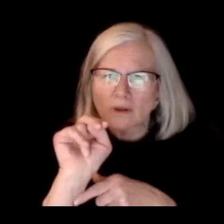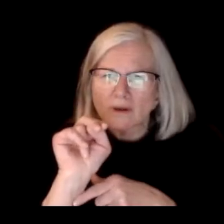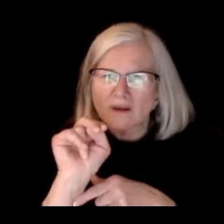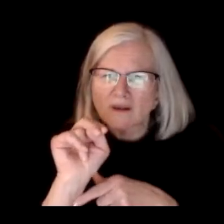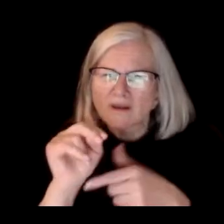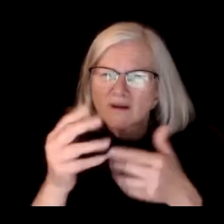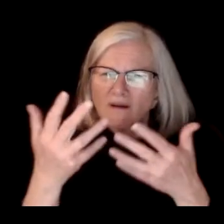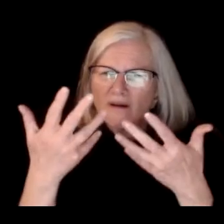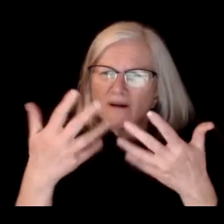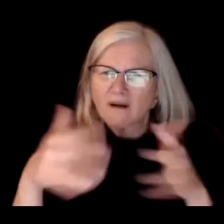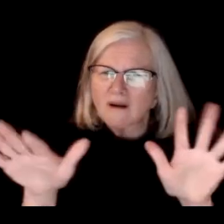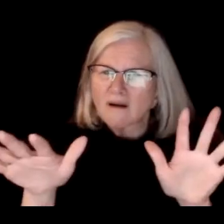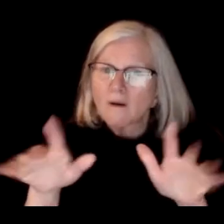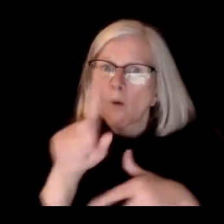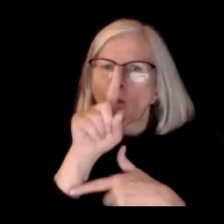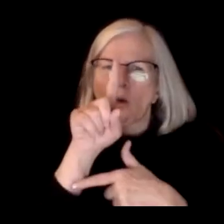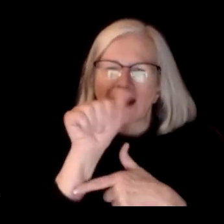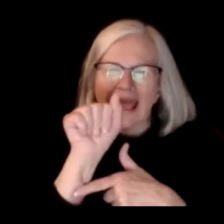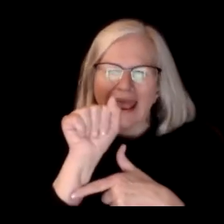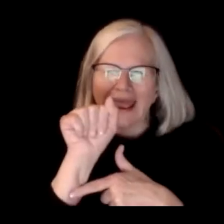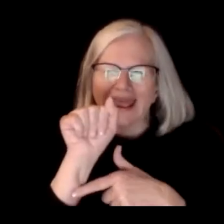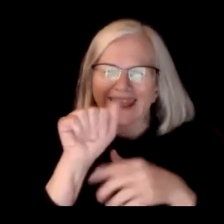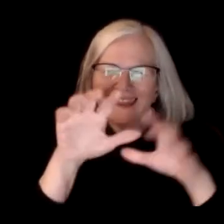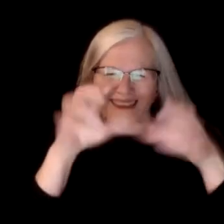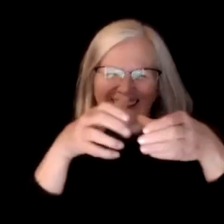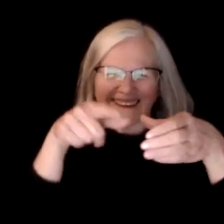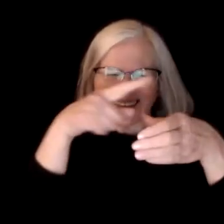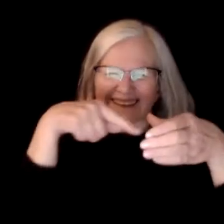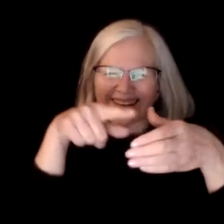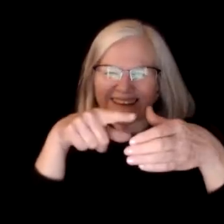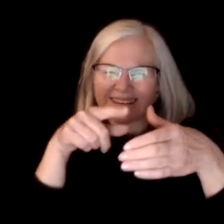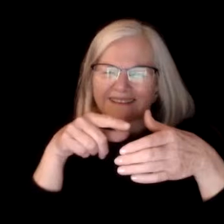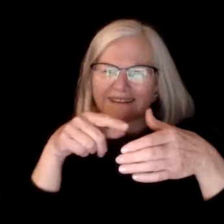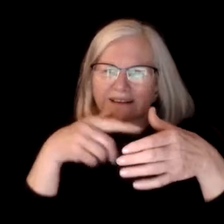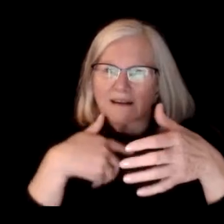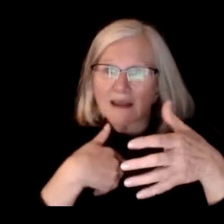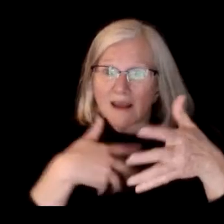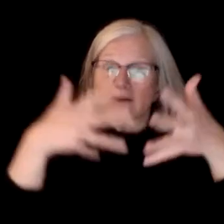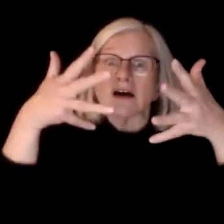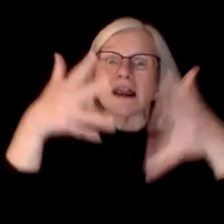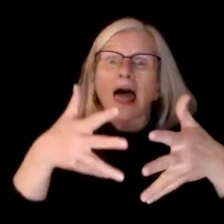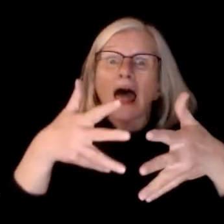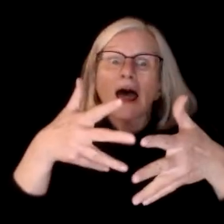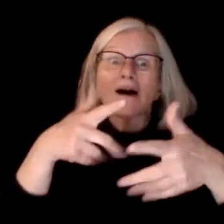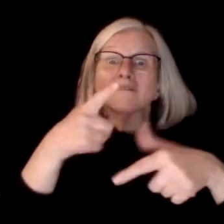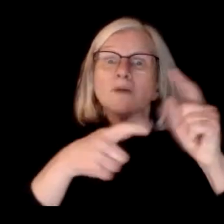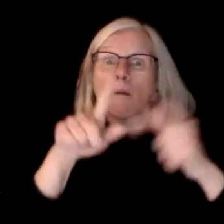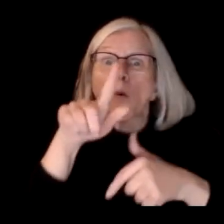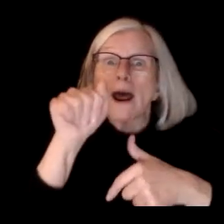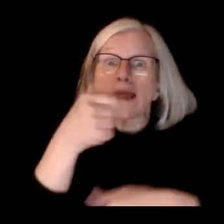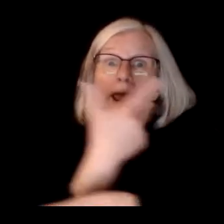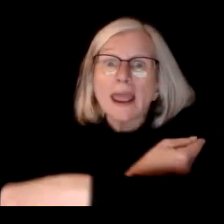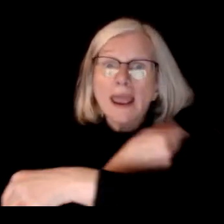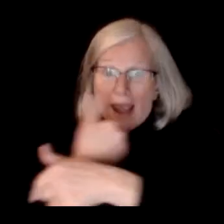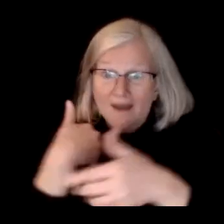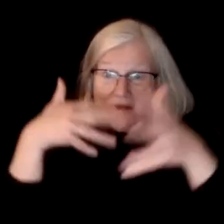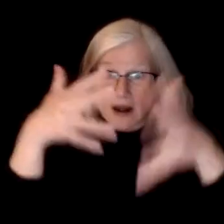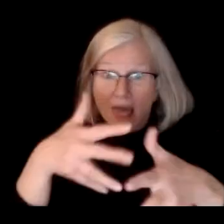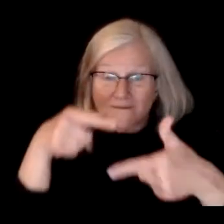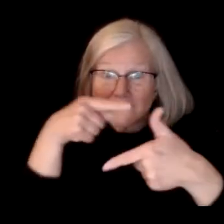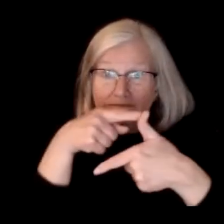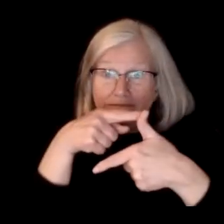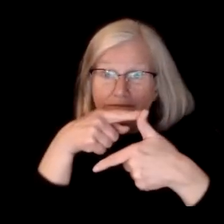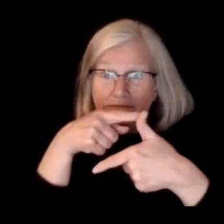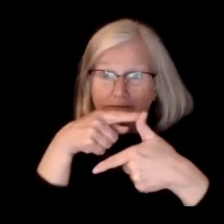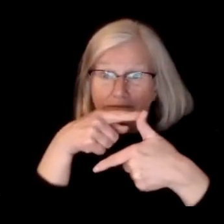have some vaccinations that are unclaimed, as it were, or unused. Am I correct on that?